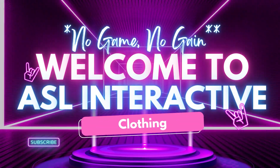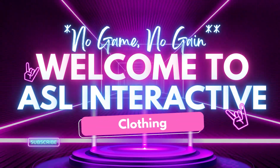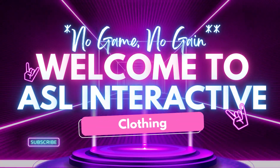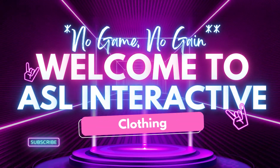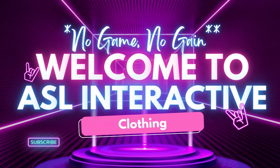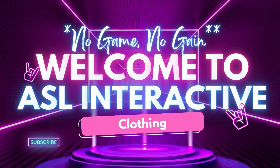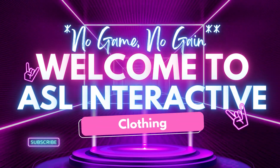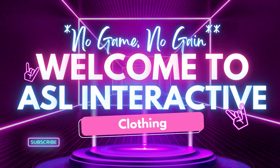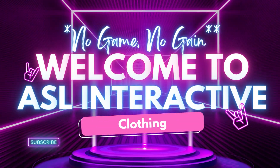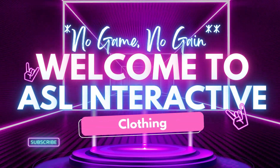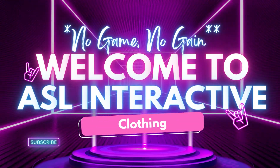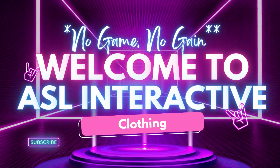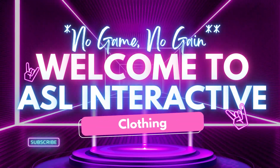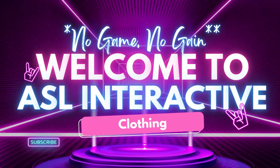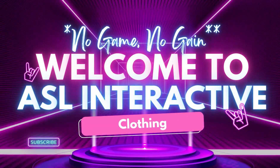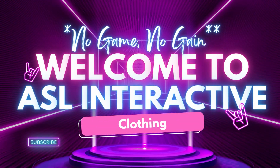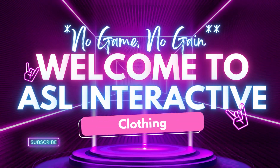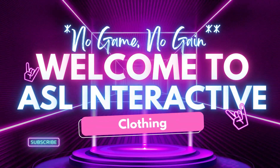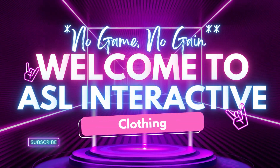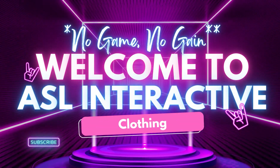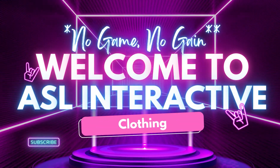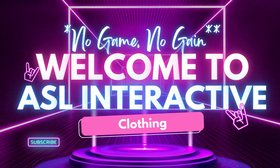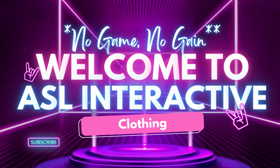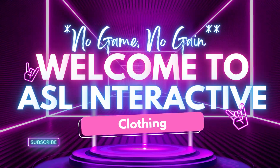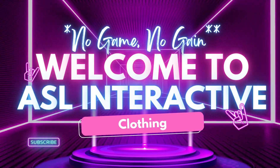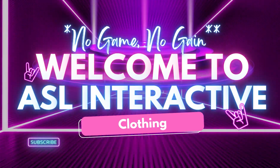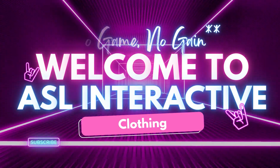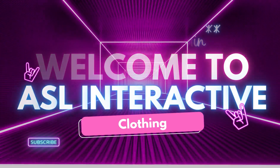Welcome to ASL Interactive Clothing Vocabulary Quiz.